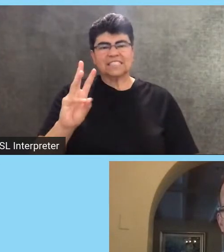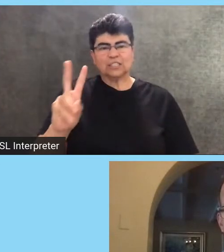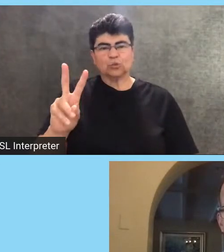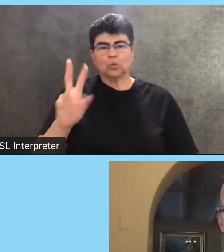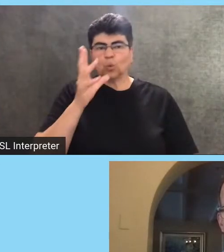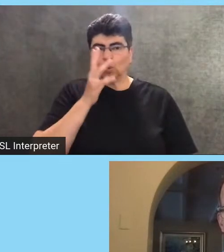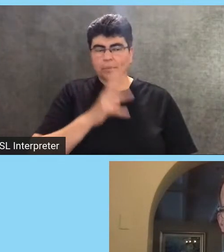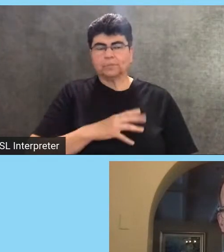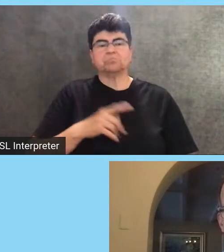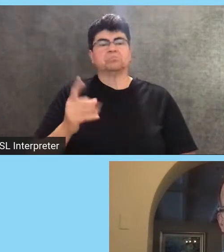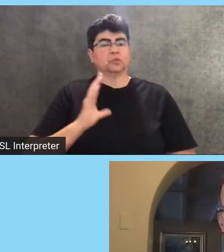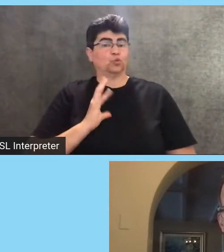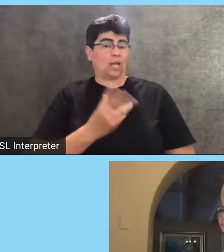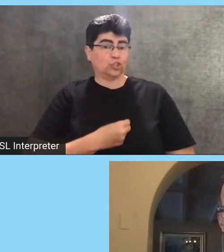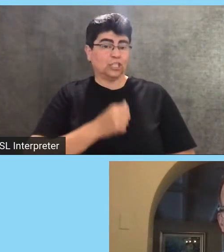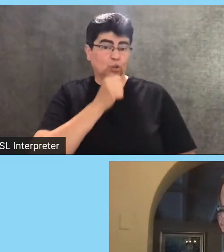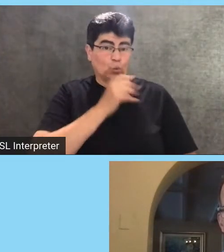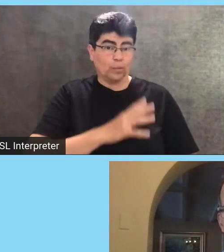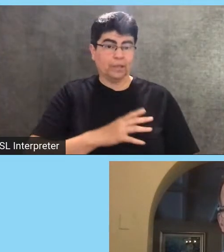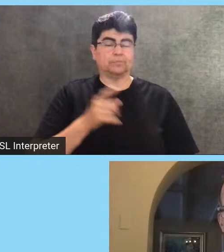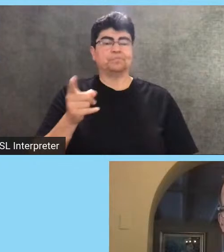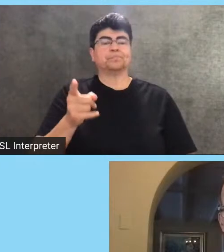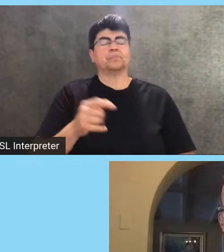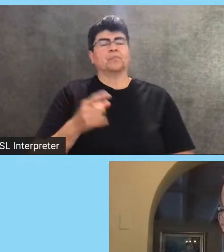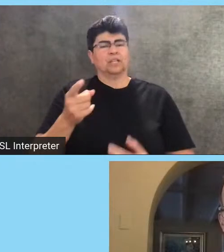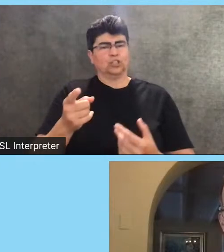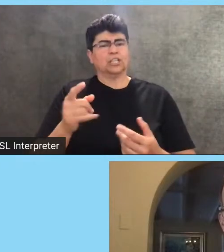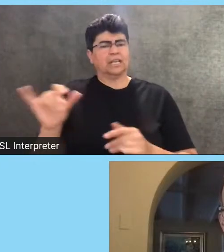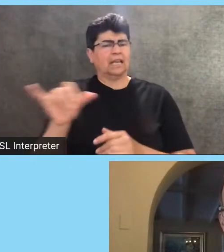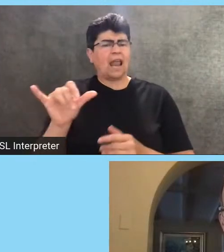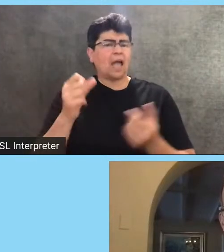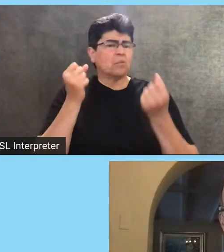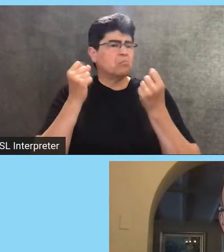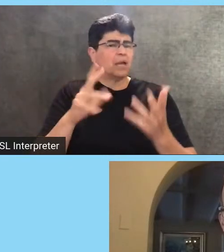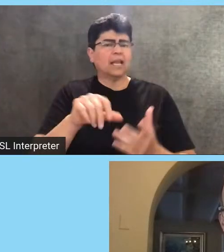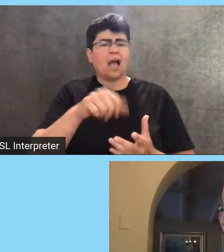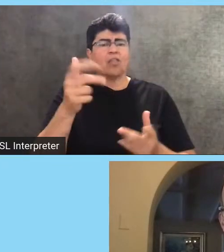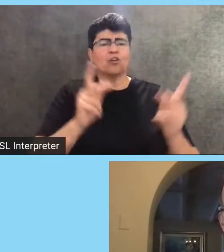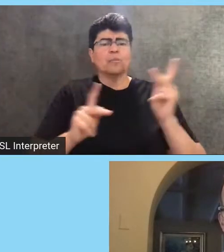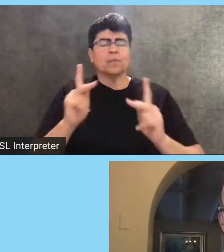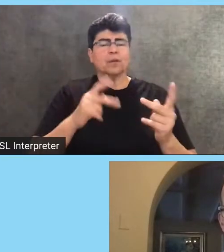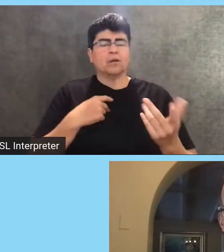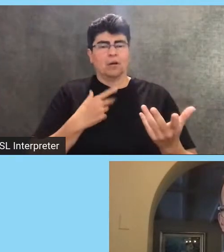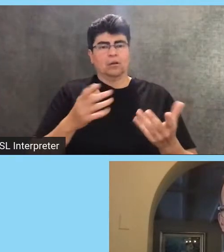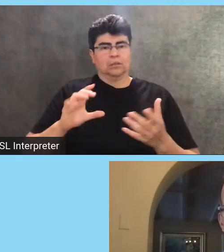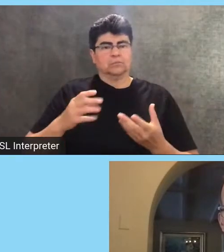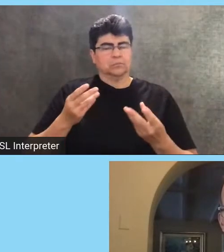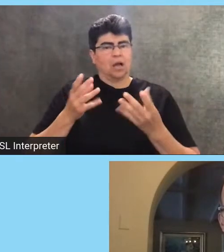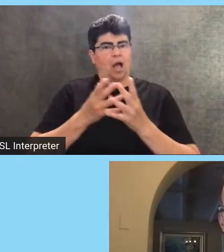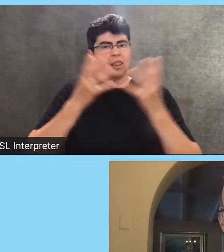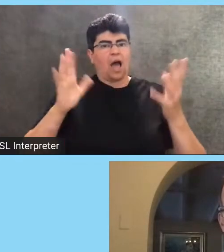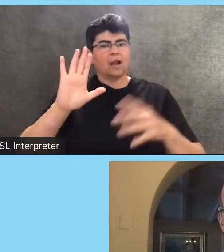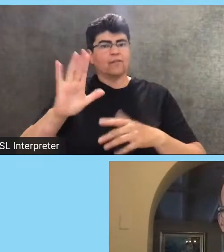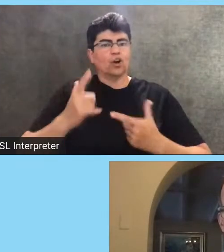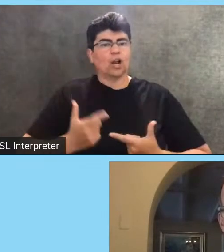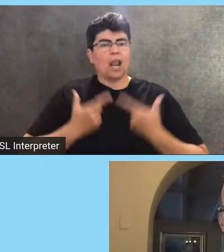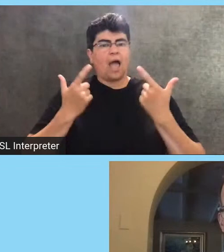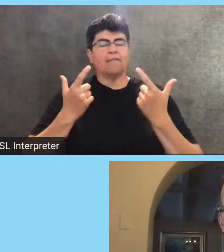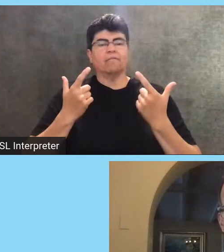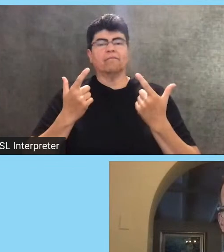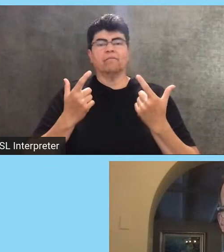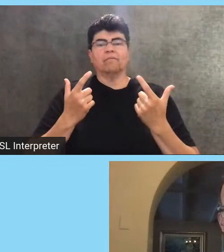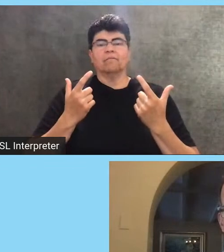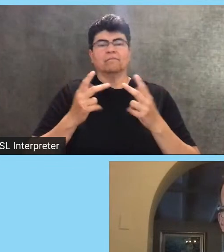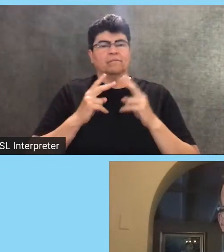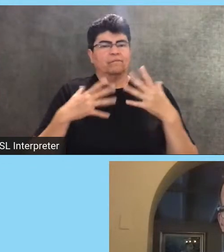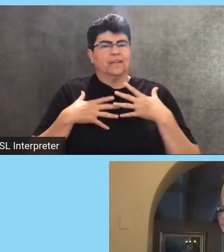She is a transgender woman, and she, like many others, spent a lot of her life very